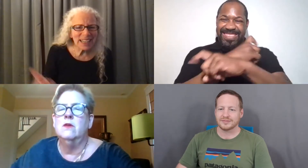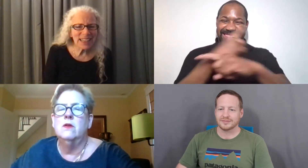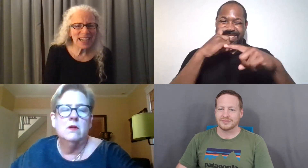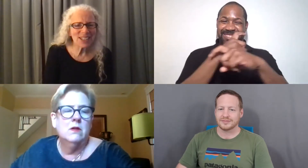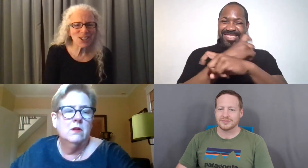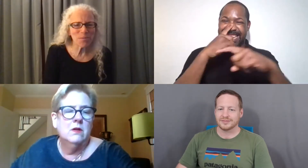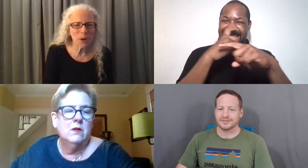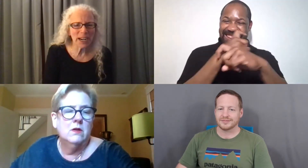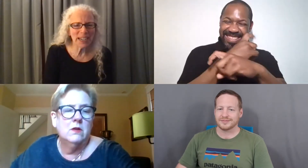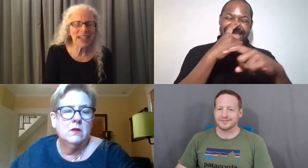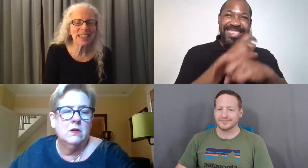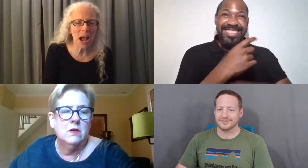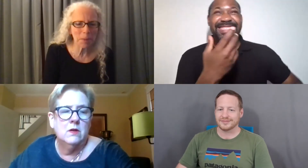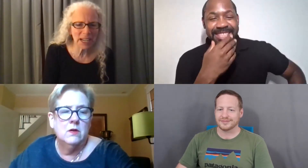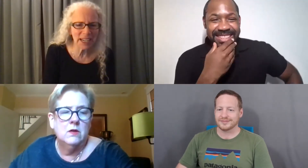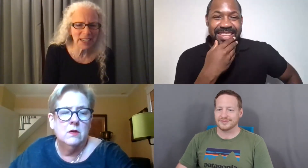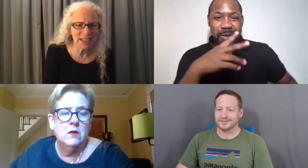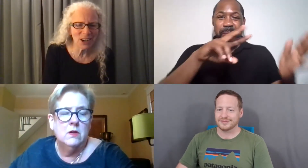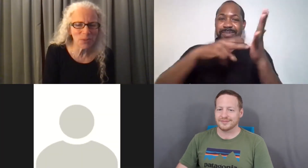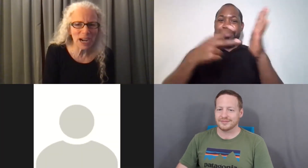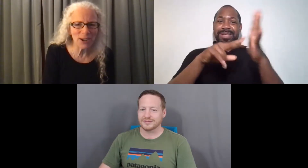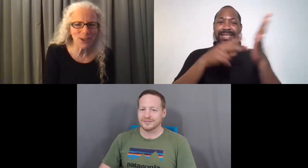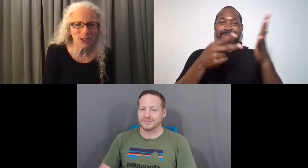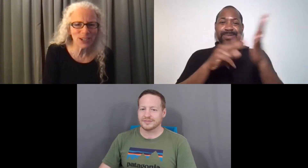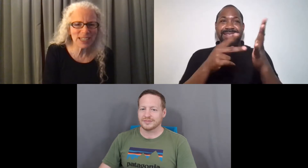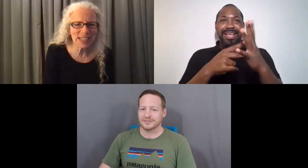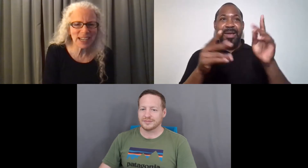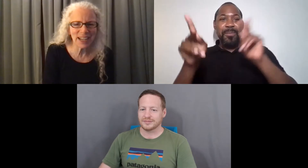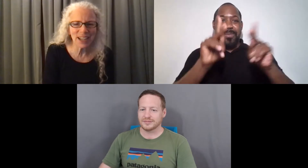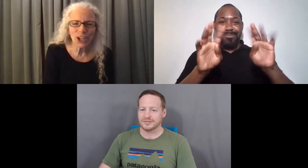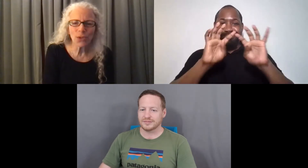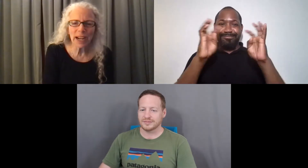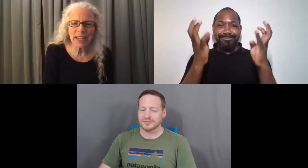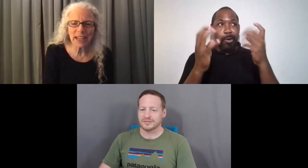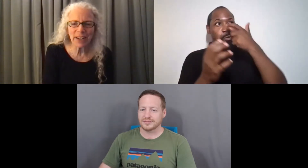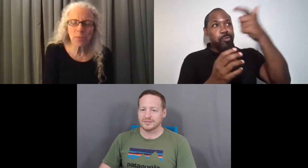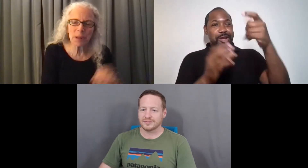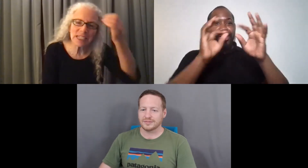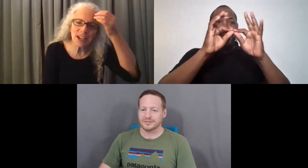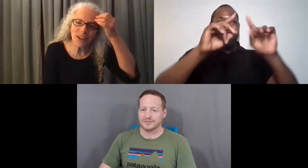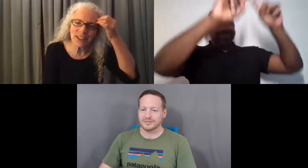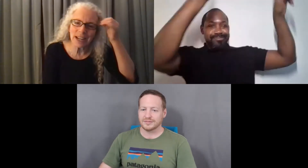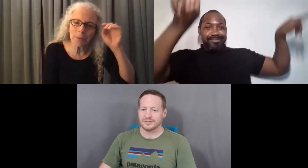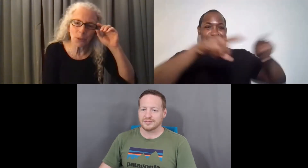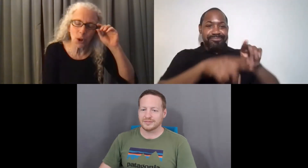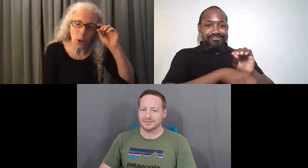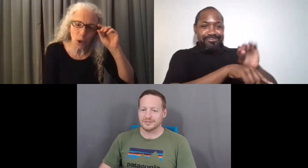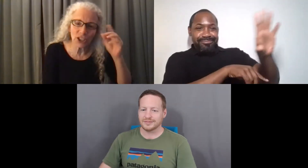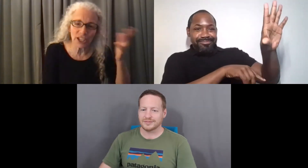That is a good point. It is complicated. Oh, wow. Ernest is saying, you're right. Like everybody will be sitting around the table and we'll all watch the interpreter